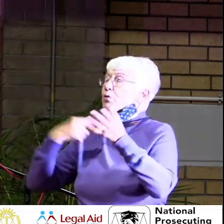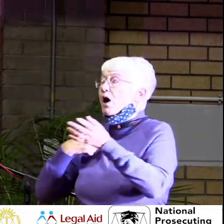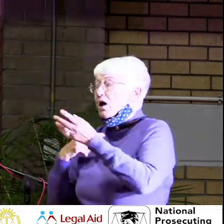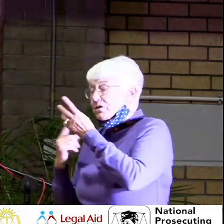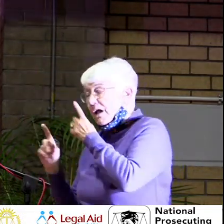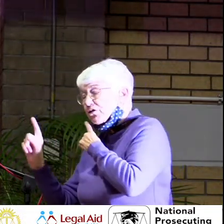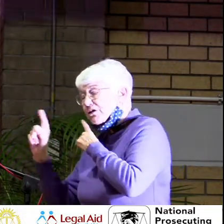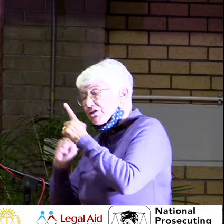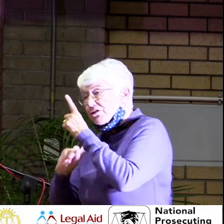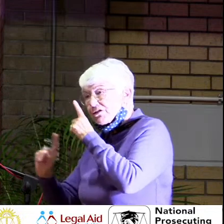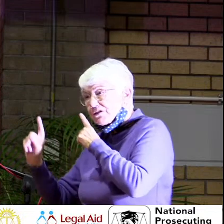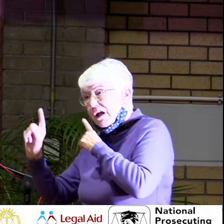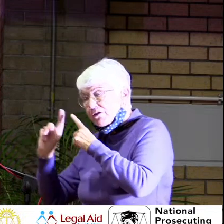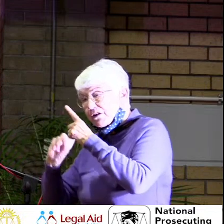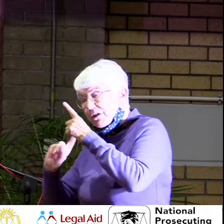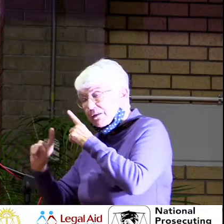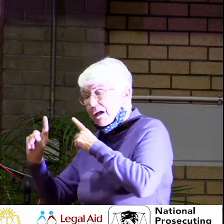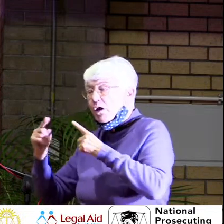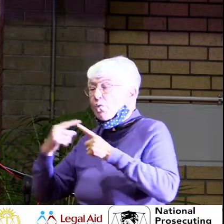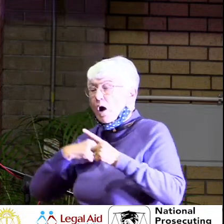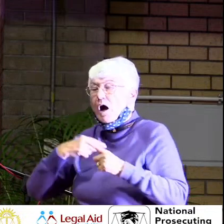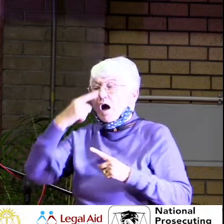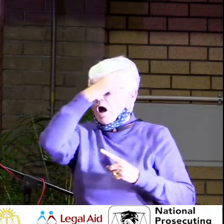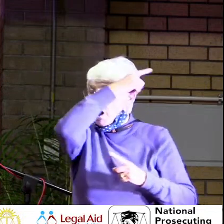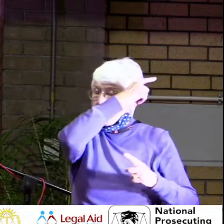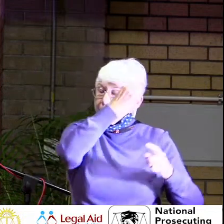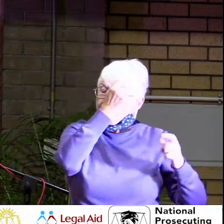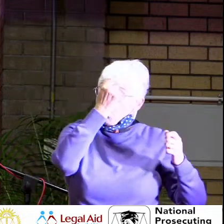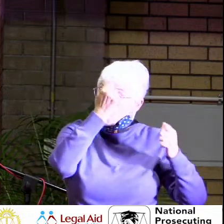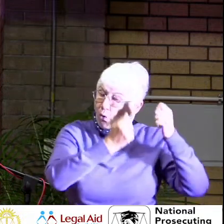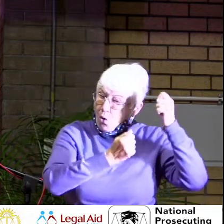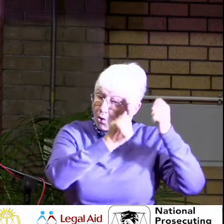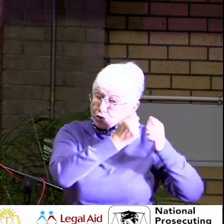the court closer to the Delft community, because Delft